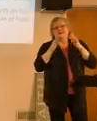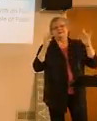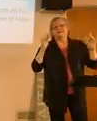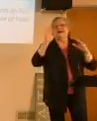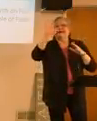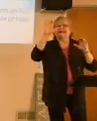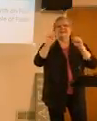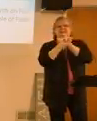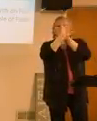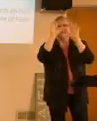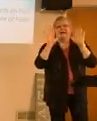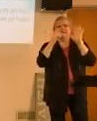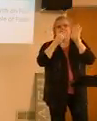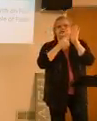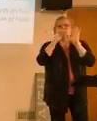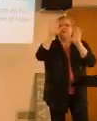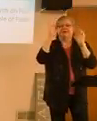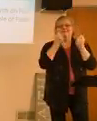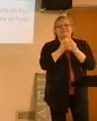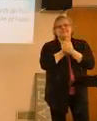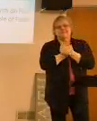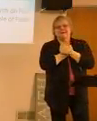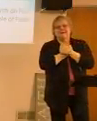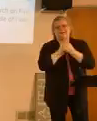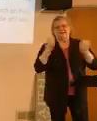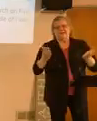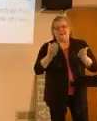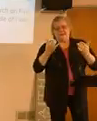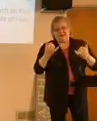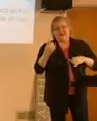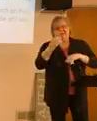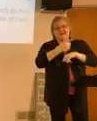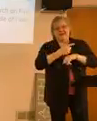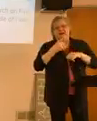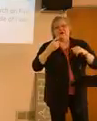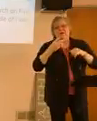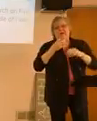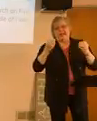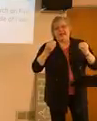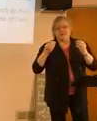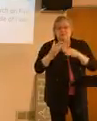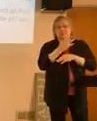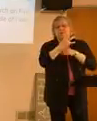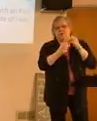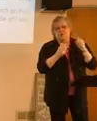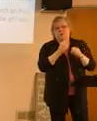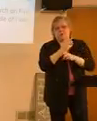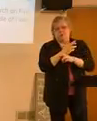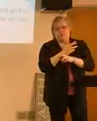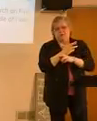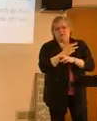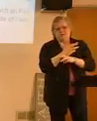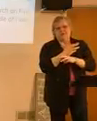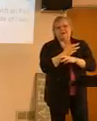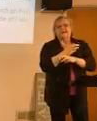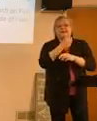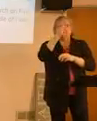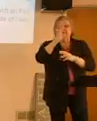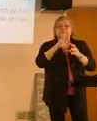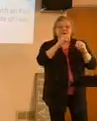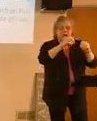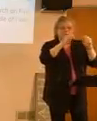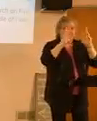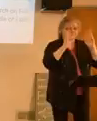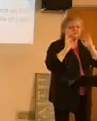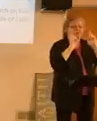His light, to show His love here and now and throughout the world. Let's give God this opportunity